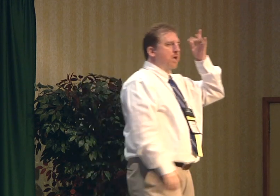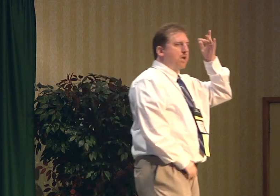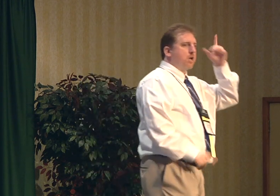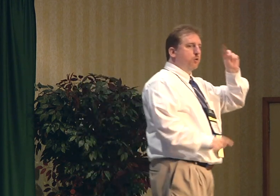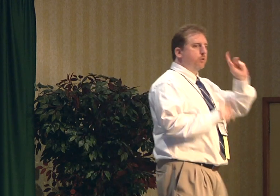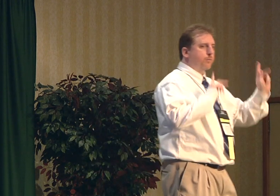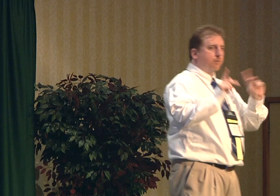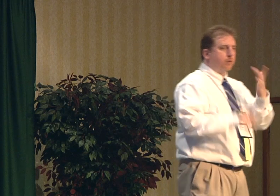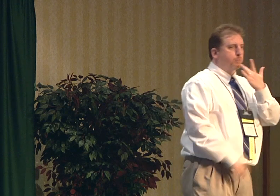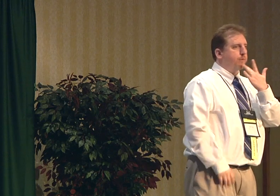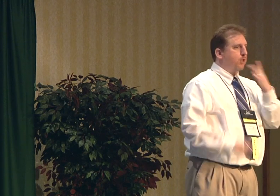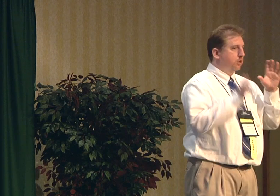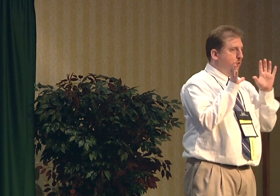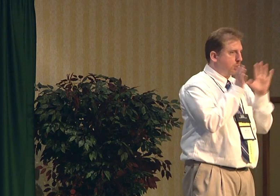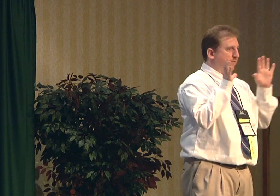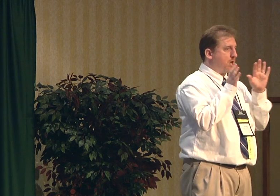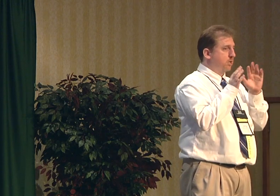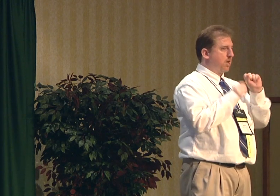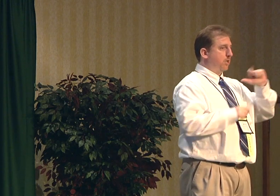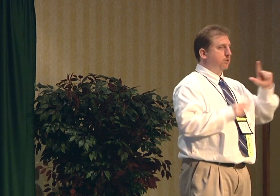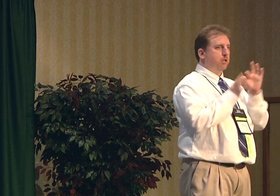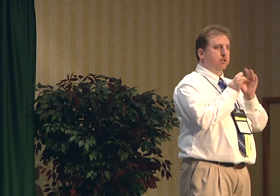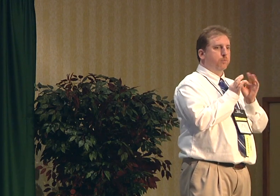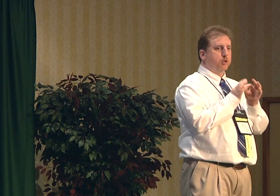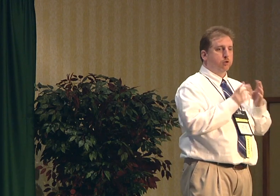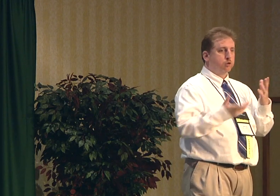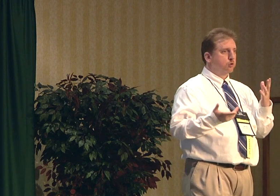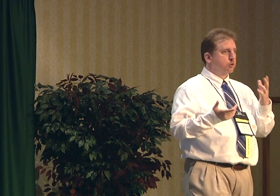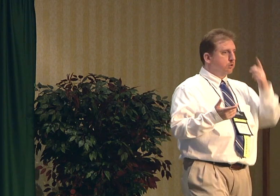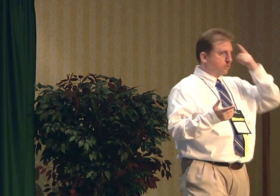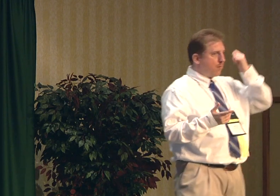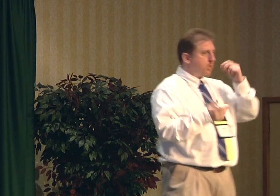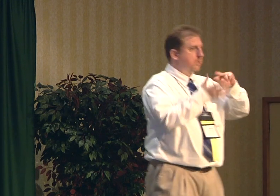interpreters. Why do people prefer certified ASL interpreters?